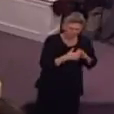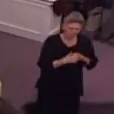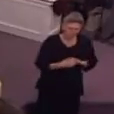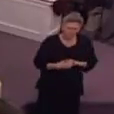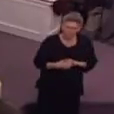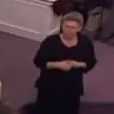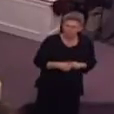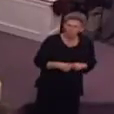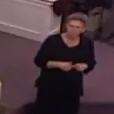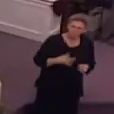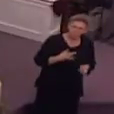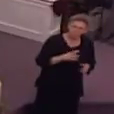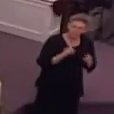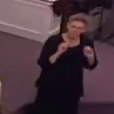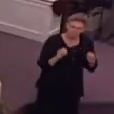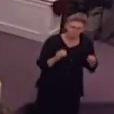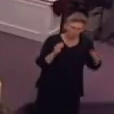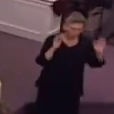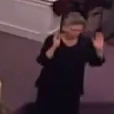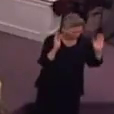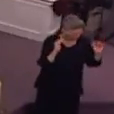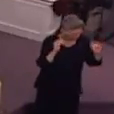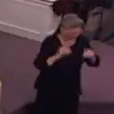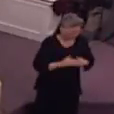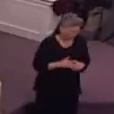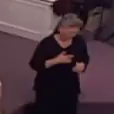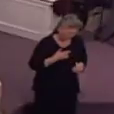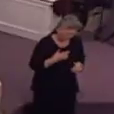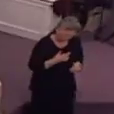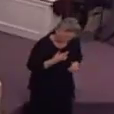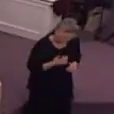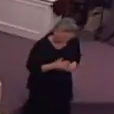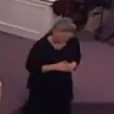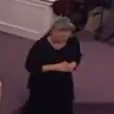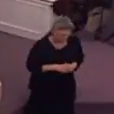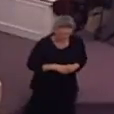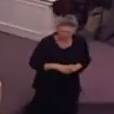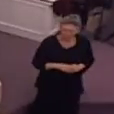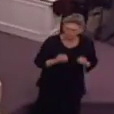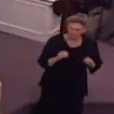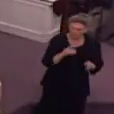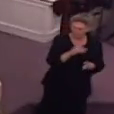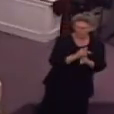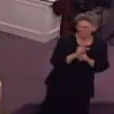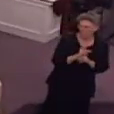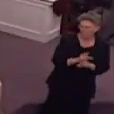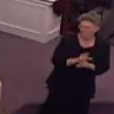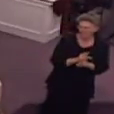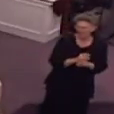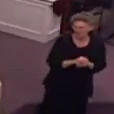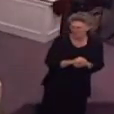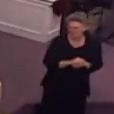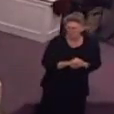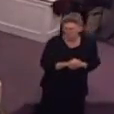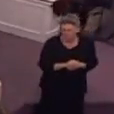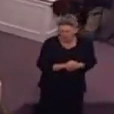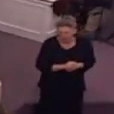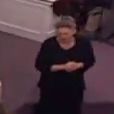we feel like, Lord, there's just no hope. When we feel like, Lord, nobody cares or everybody's